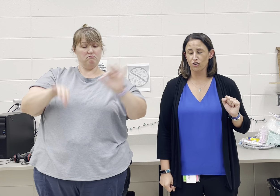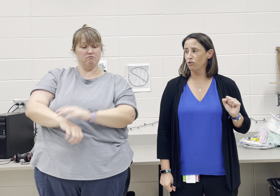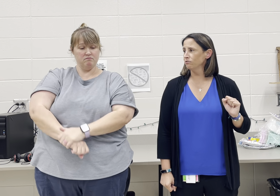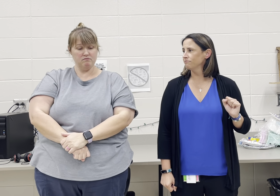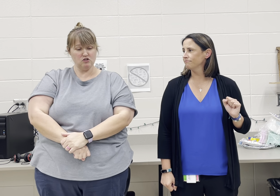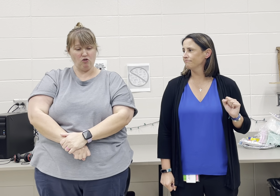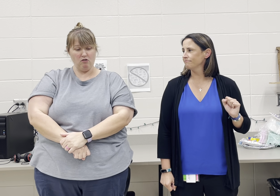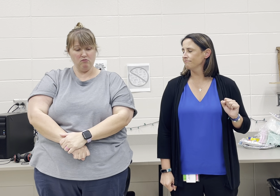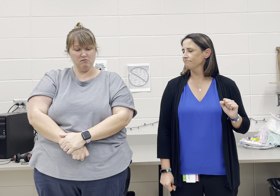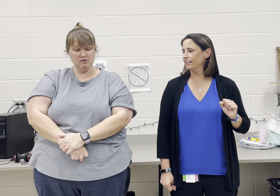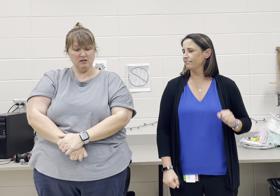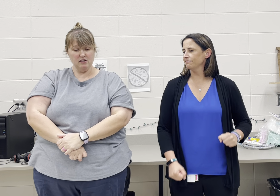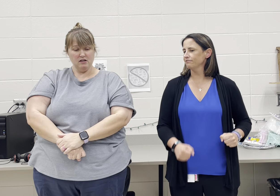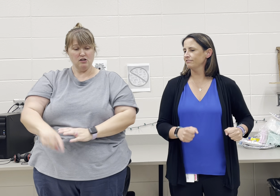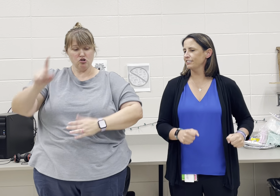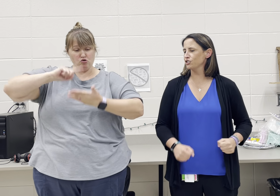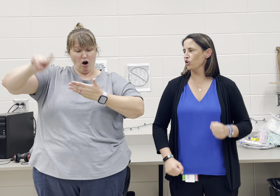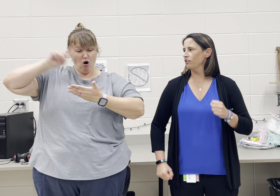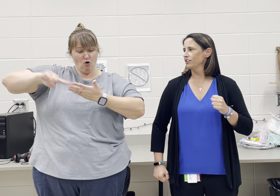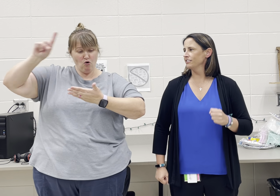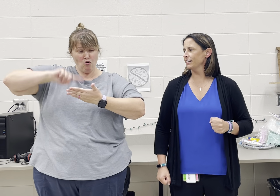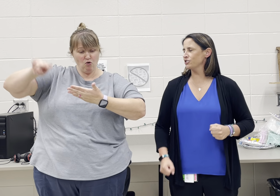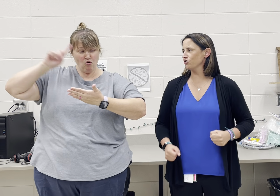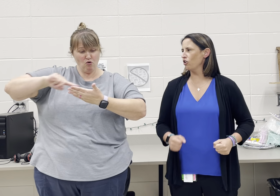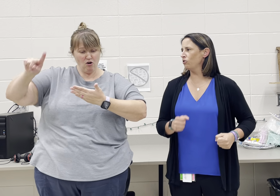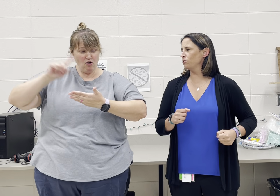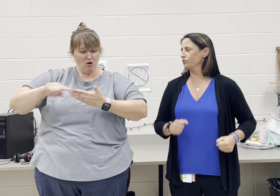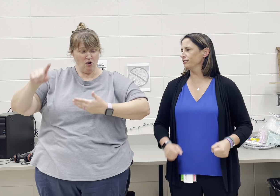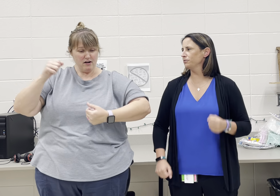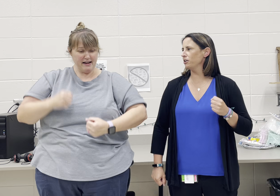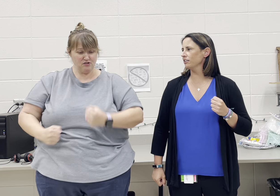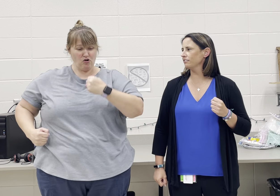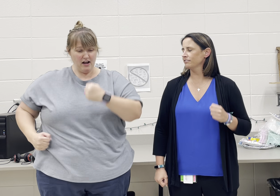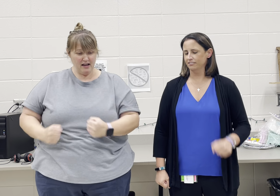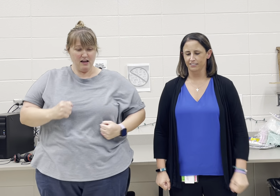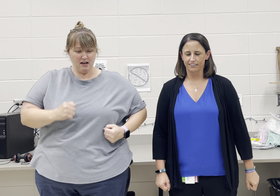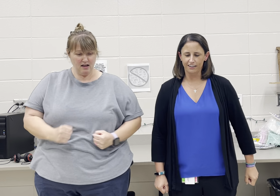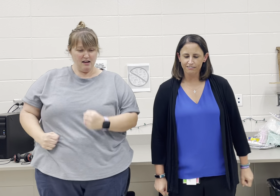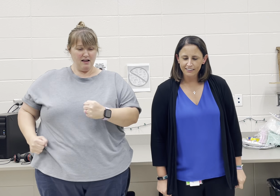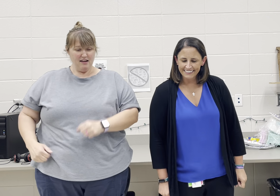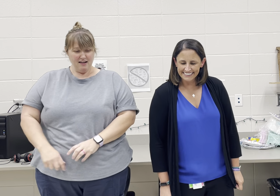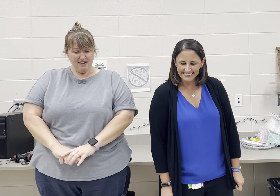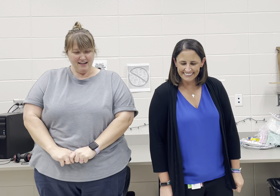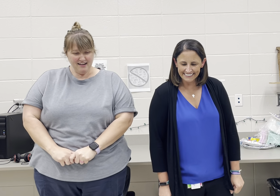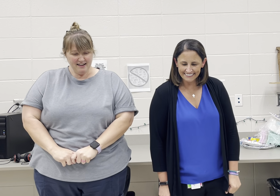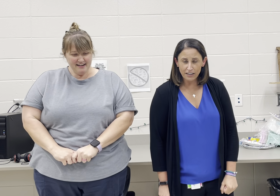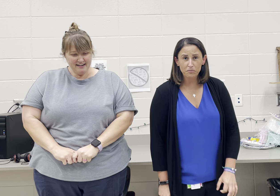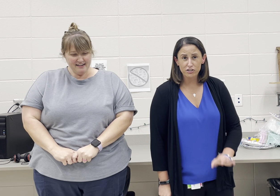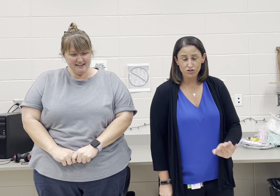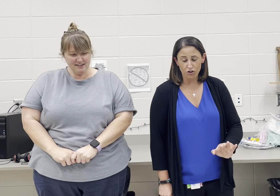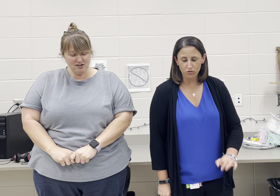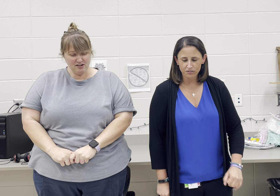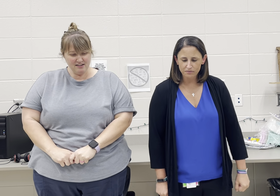Scroll. They scroll. They scroll through the park. They scroll. Oh, that would be stroll, by the